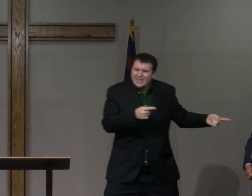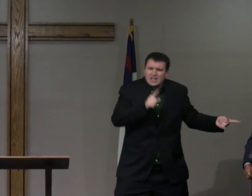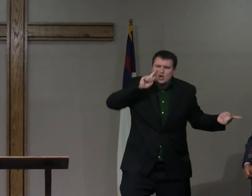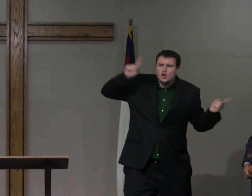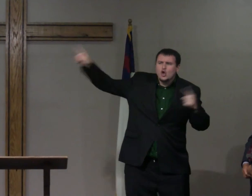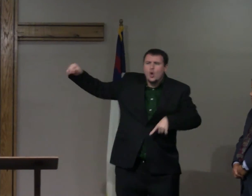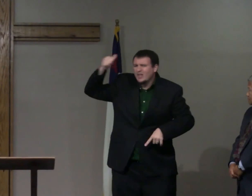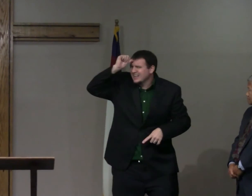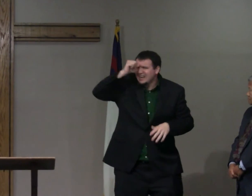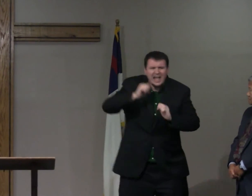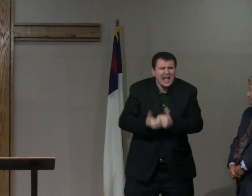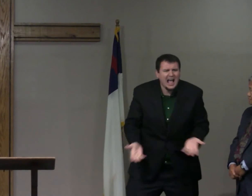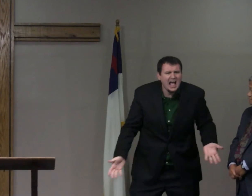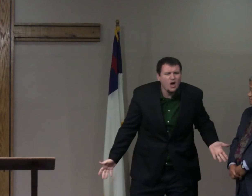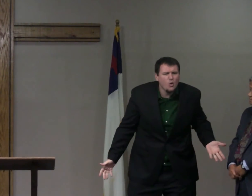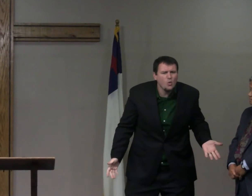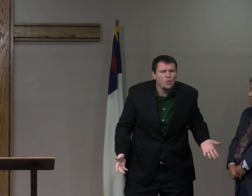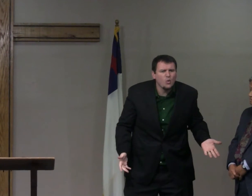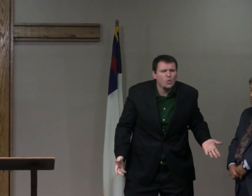So how is he going to go to India?